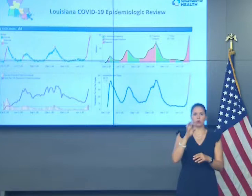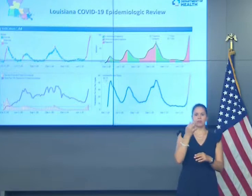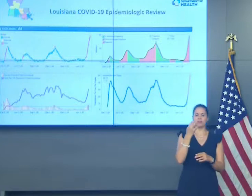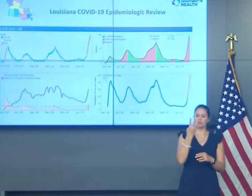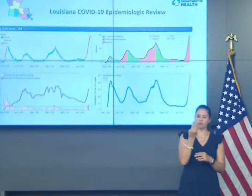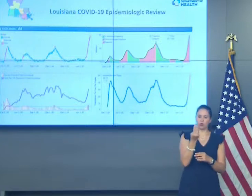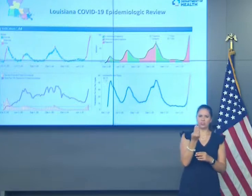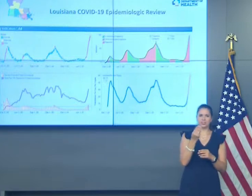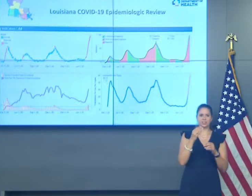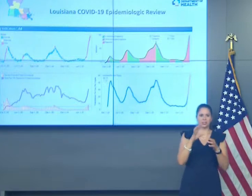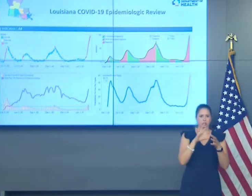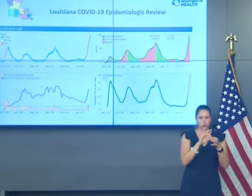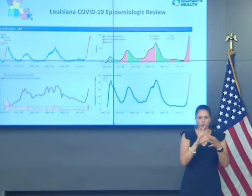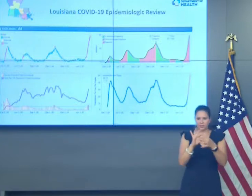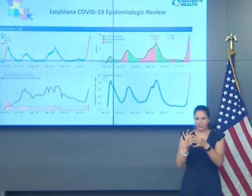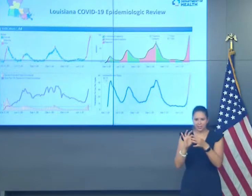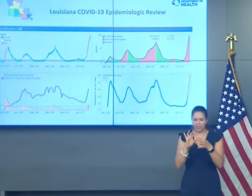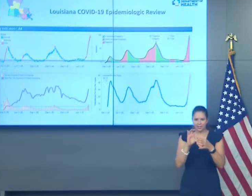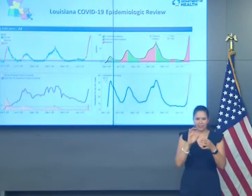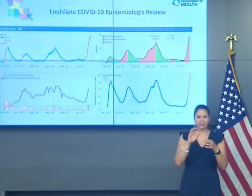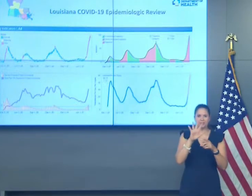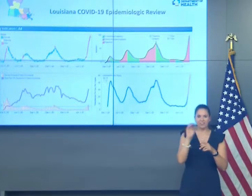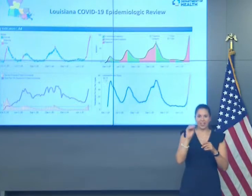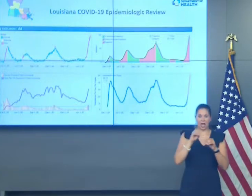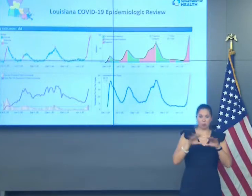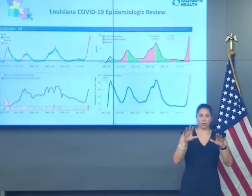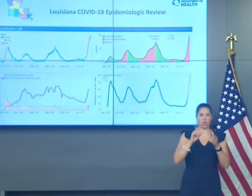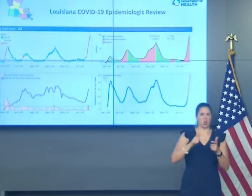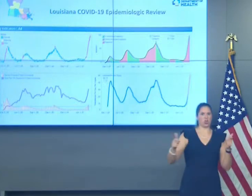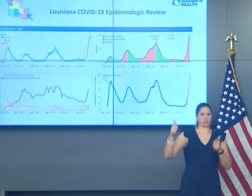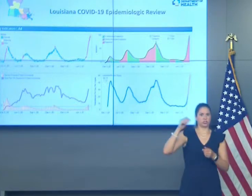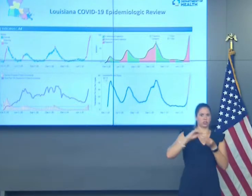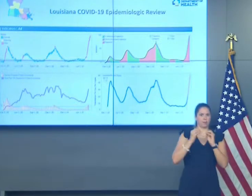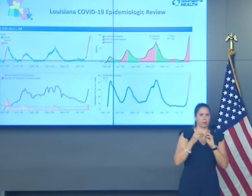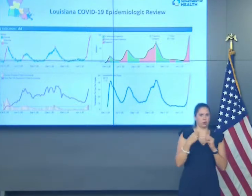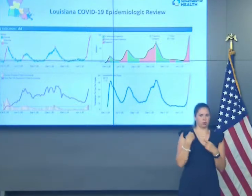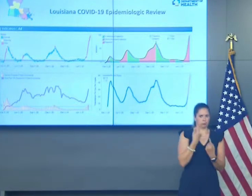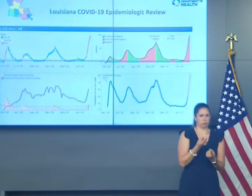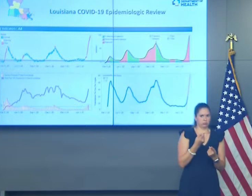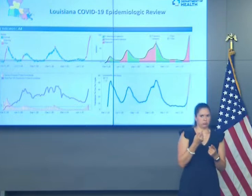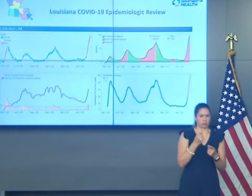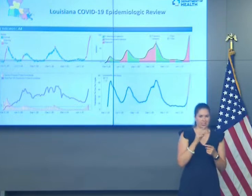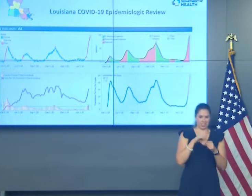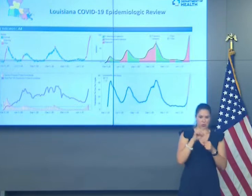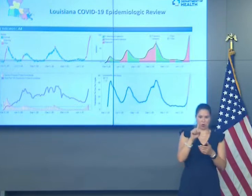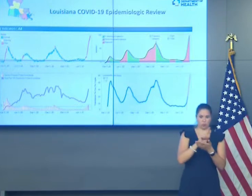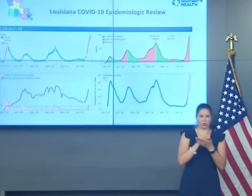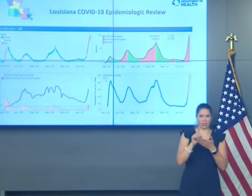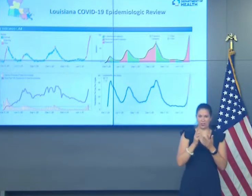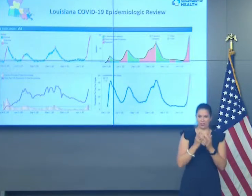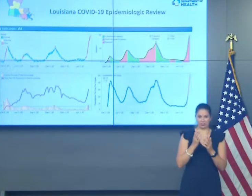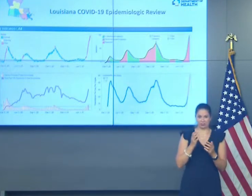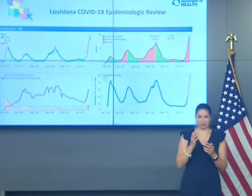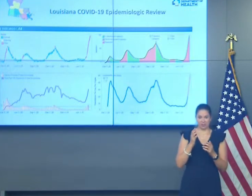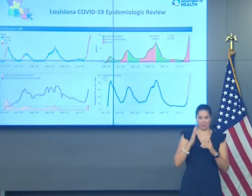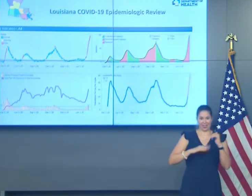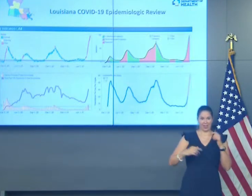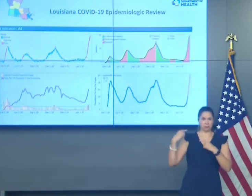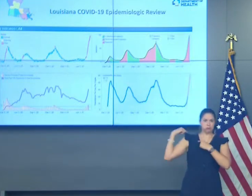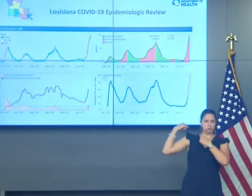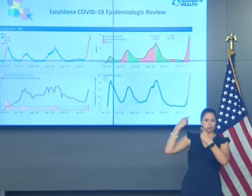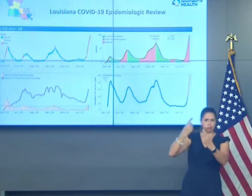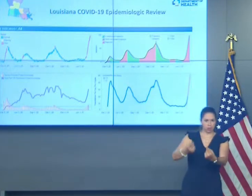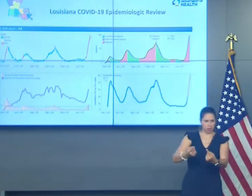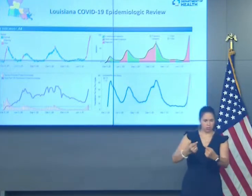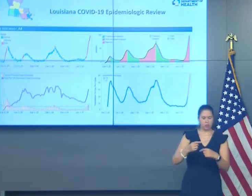414 associated cases. 50 outbreaks is the largest number that we've had in a week to date throughout the entire pandemic. The largest,